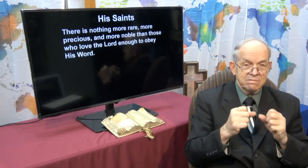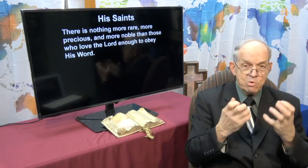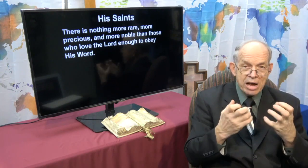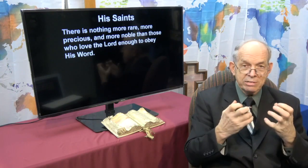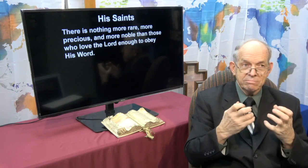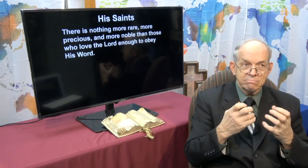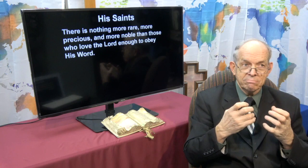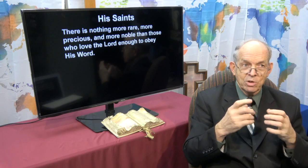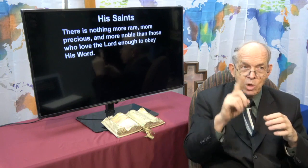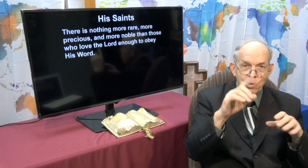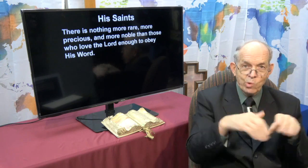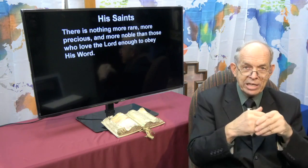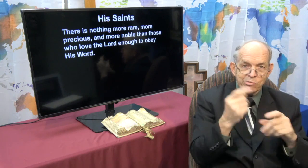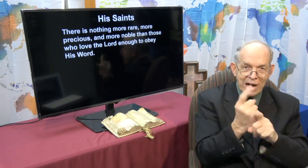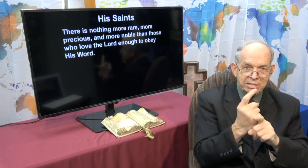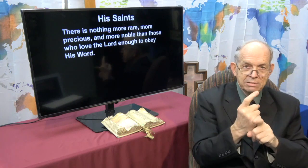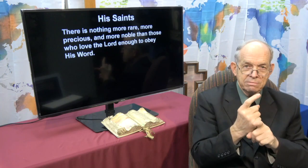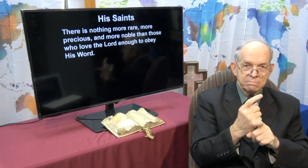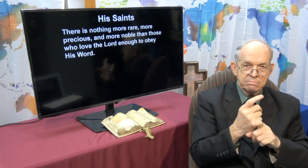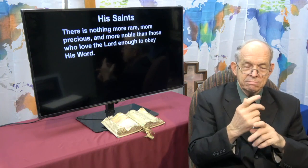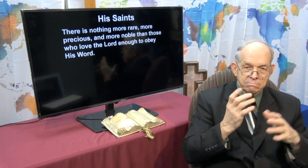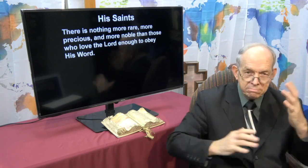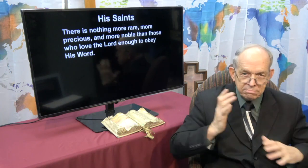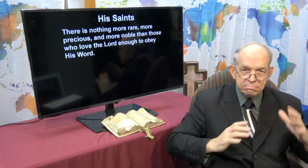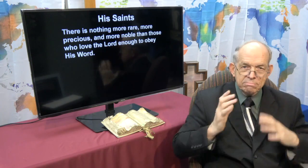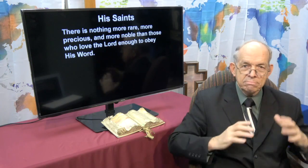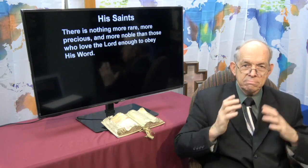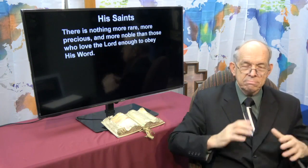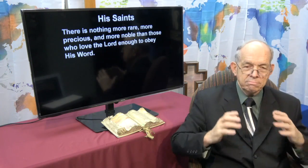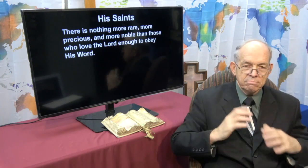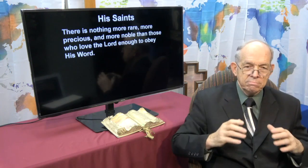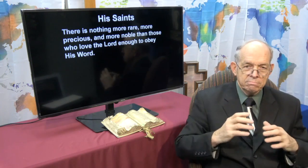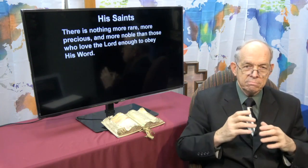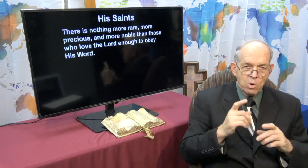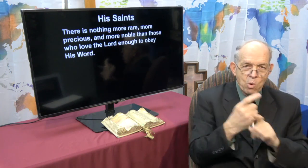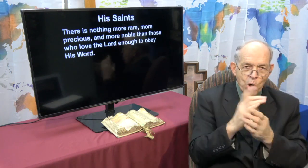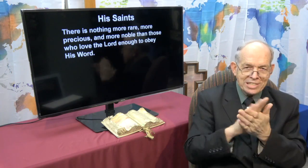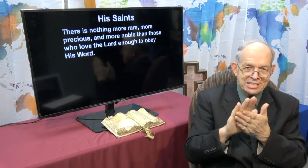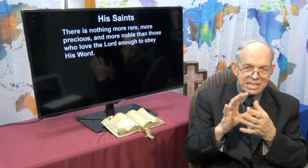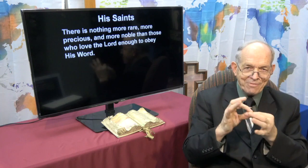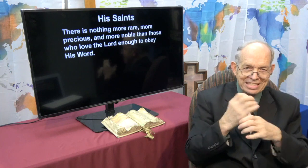you have. Go, ready, fight. righteous and